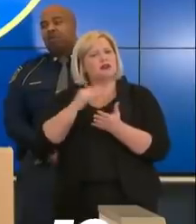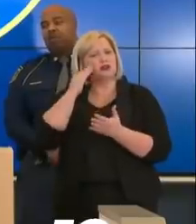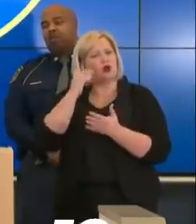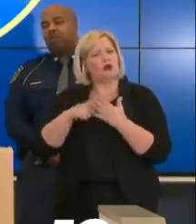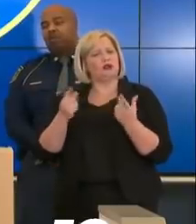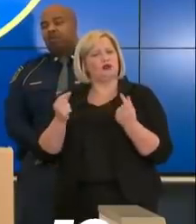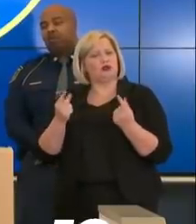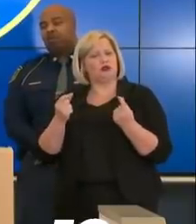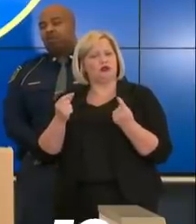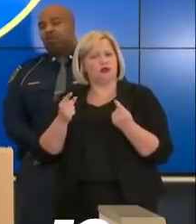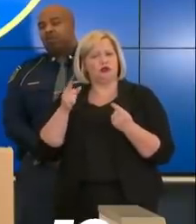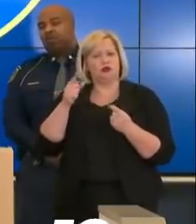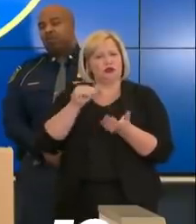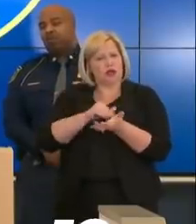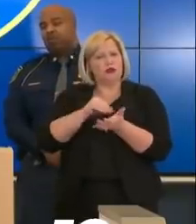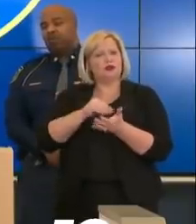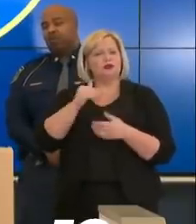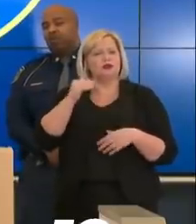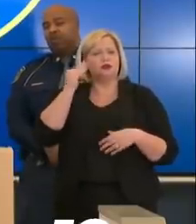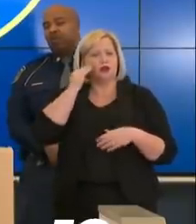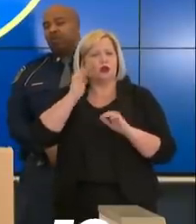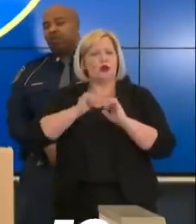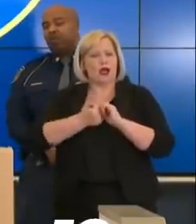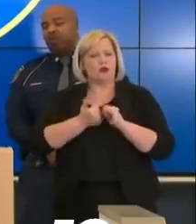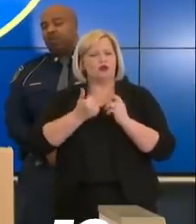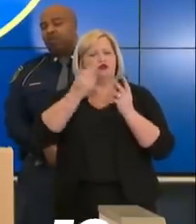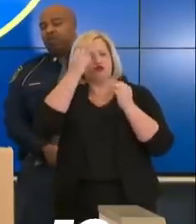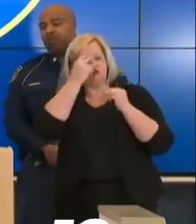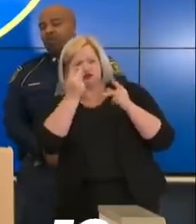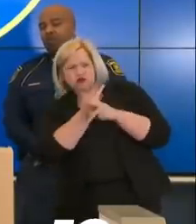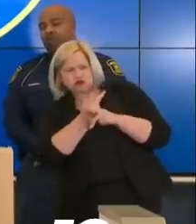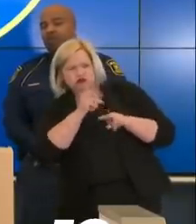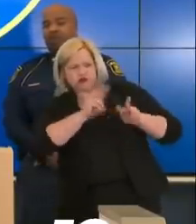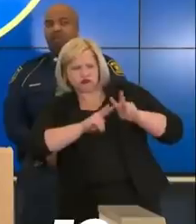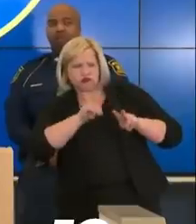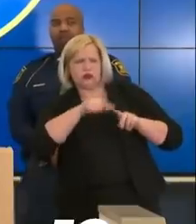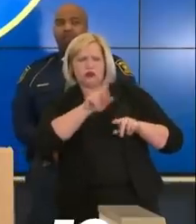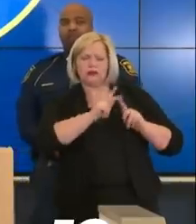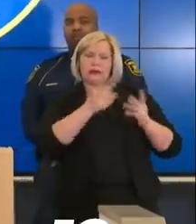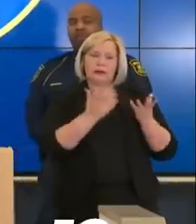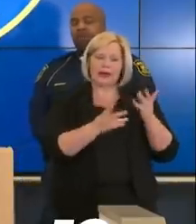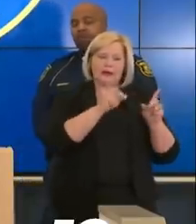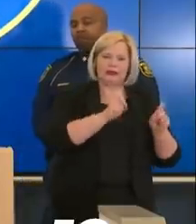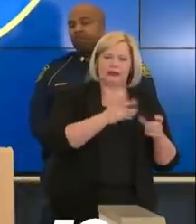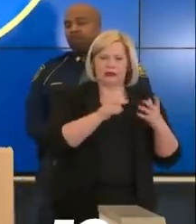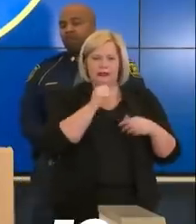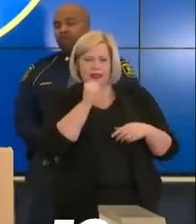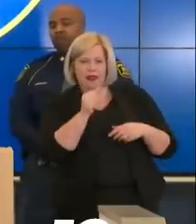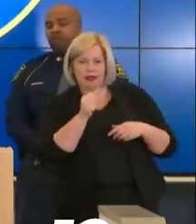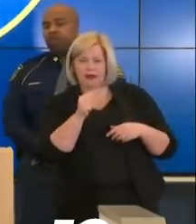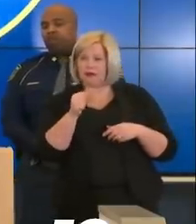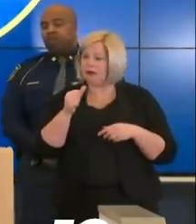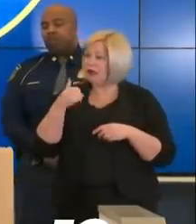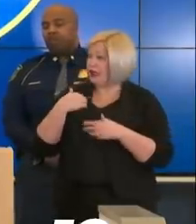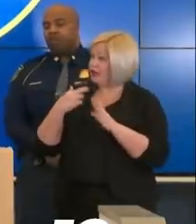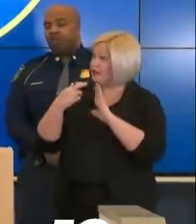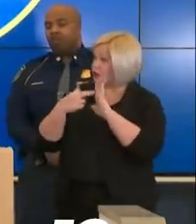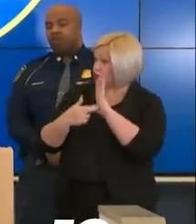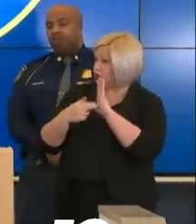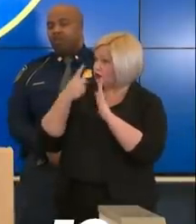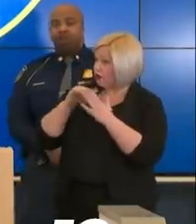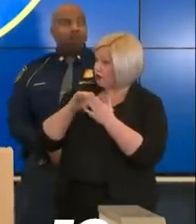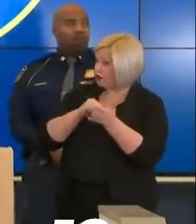they're doing, and they know how to think about these individuals who may need a test. Is there guidance for those?